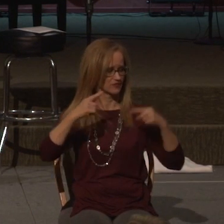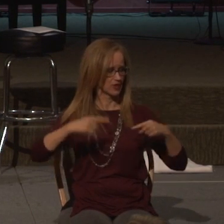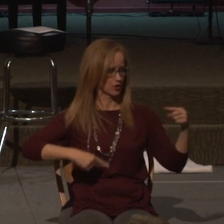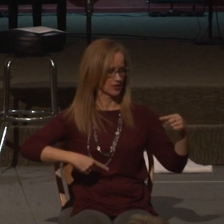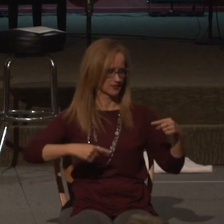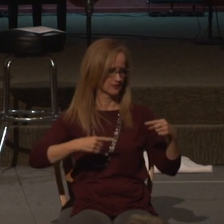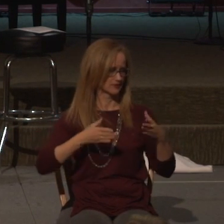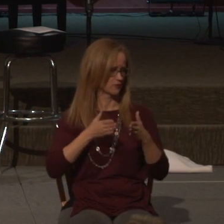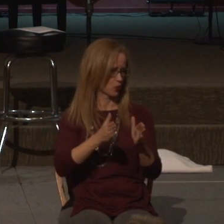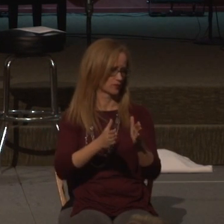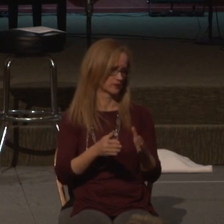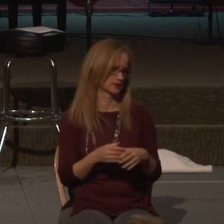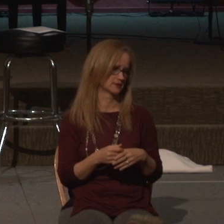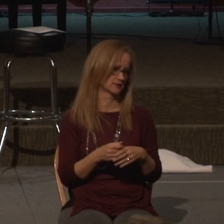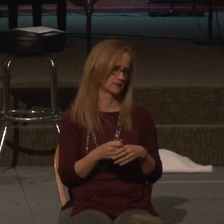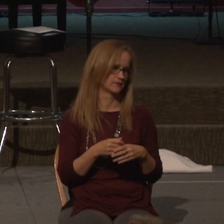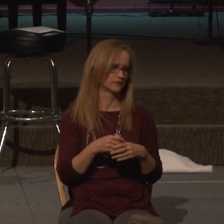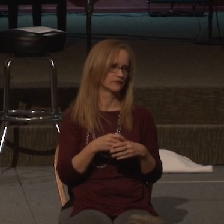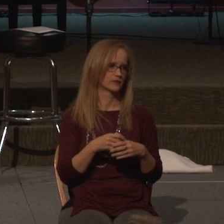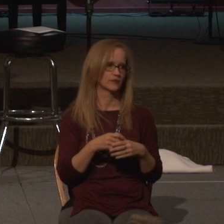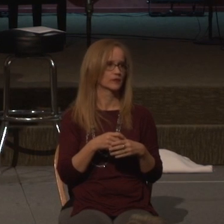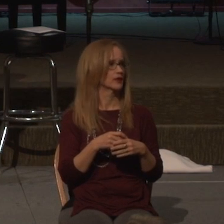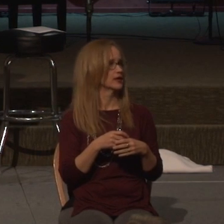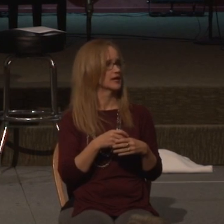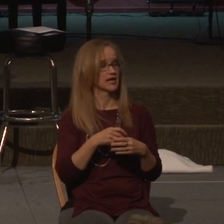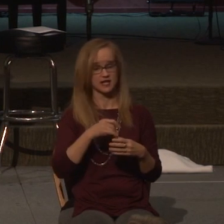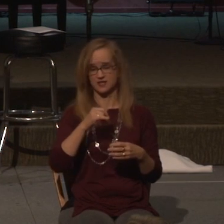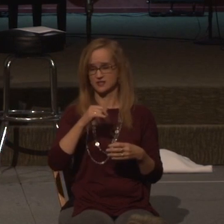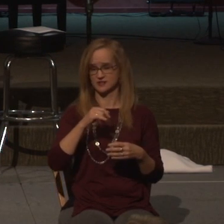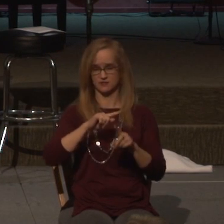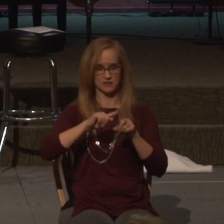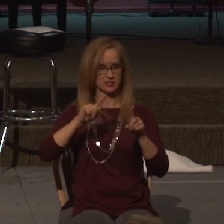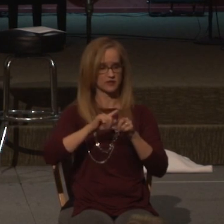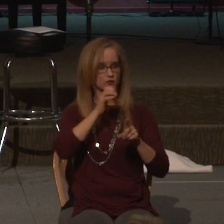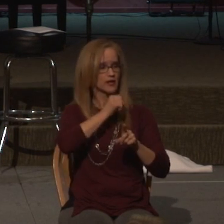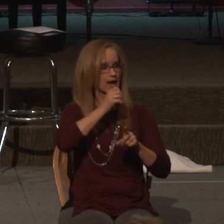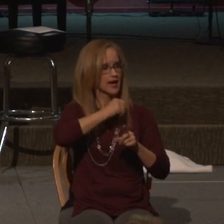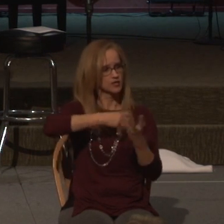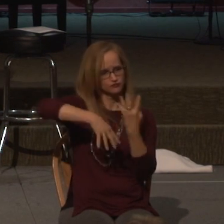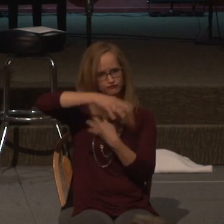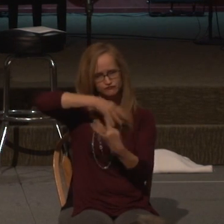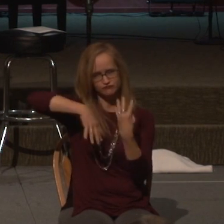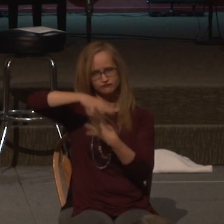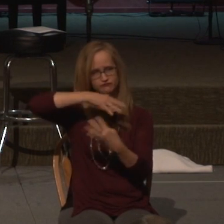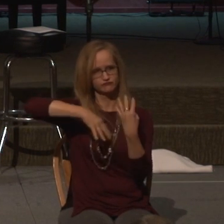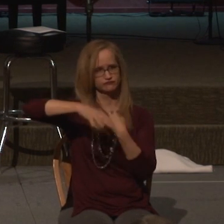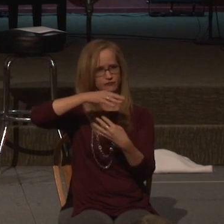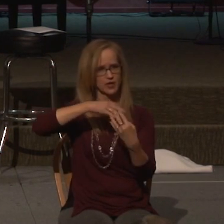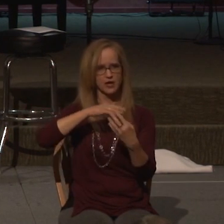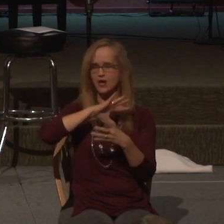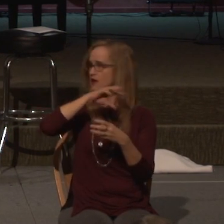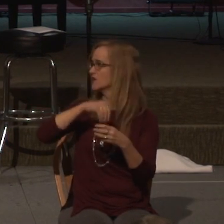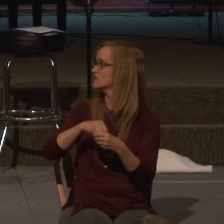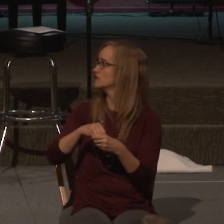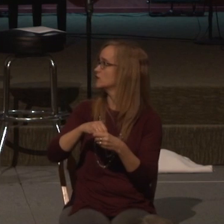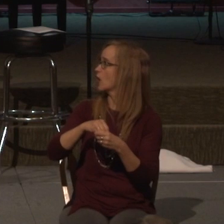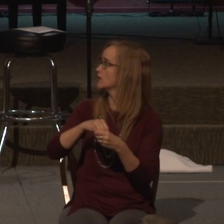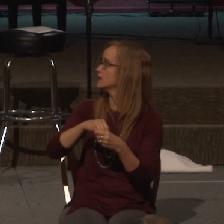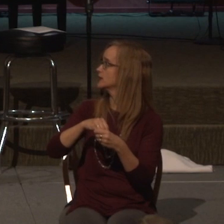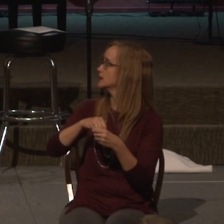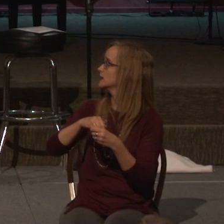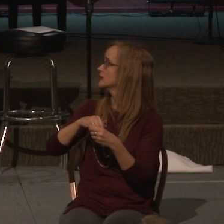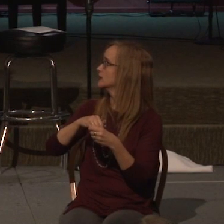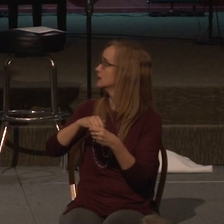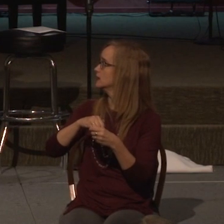forms. It is intergenerational gathering involving celebration, edification. In other words, we are building each other up in